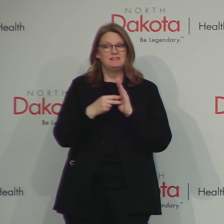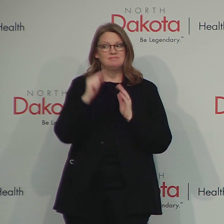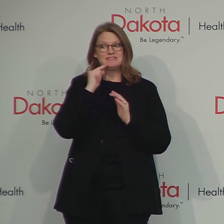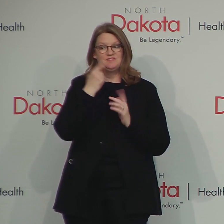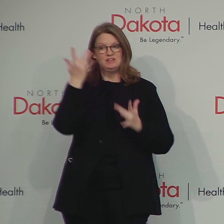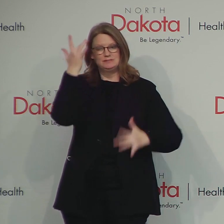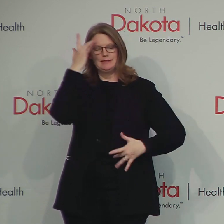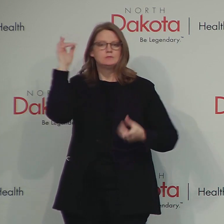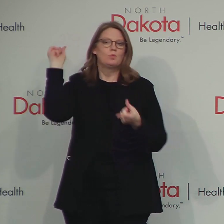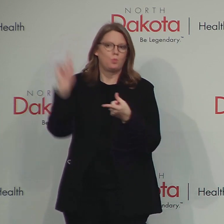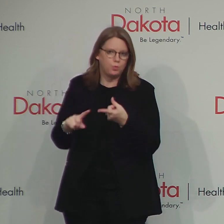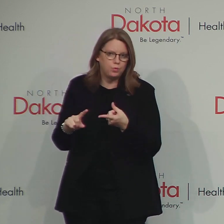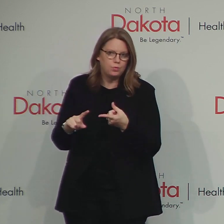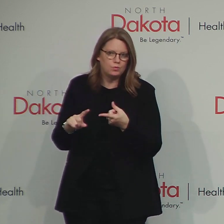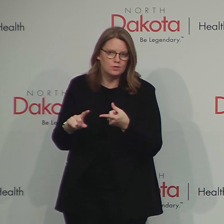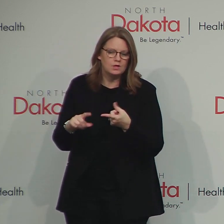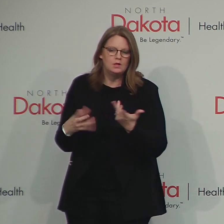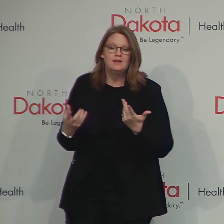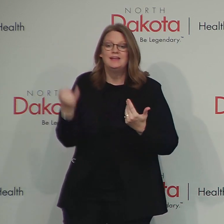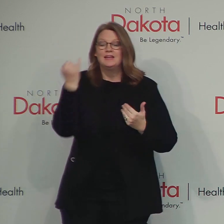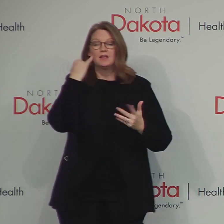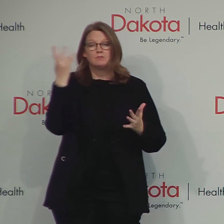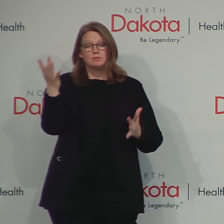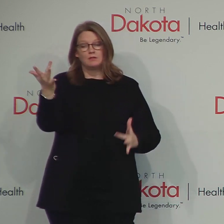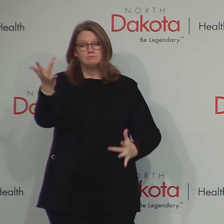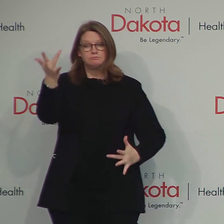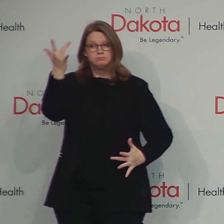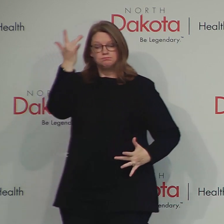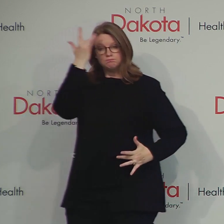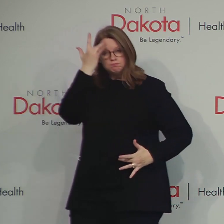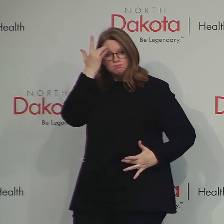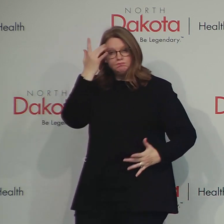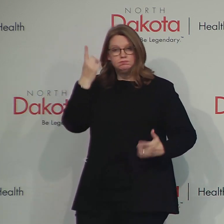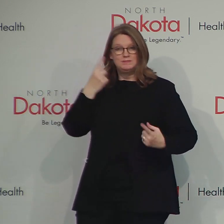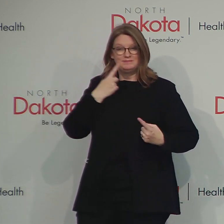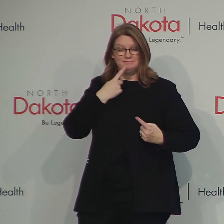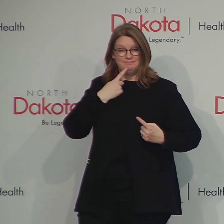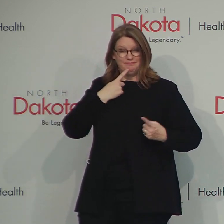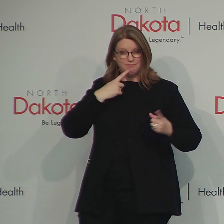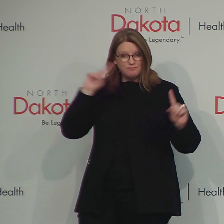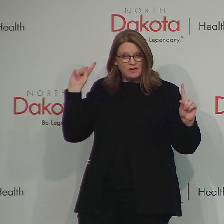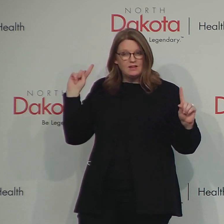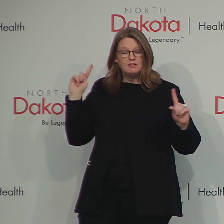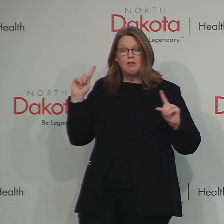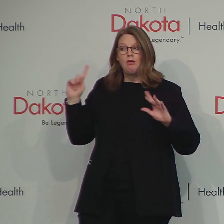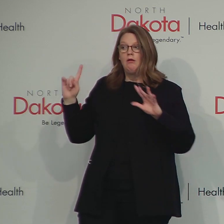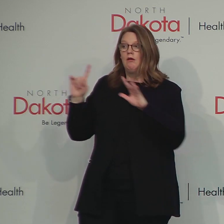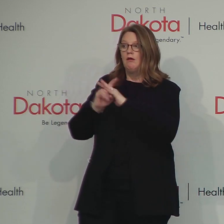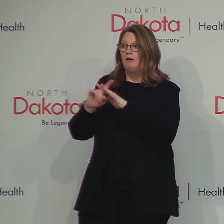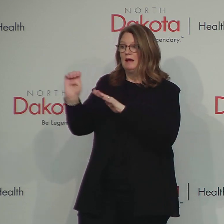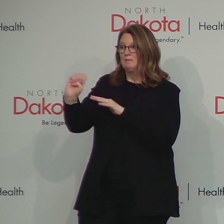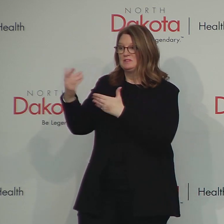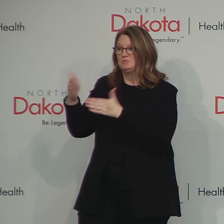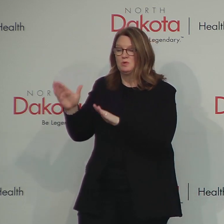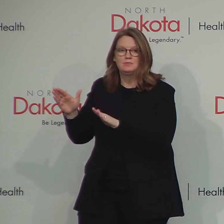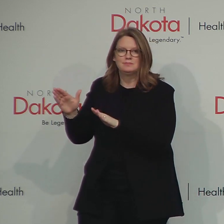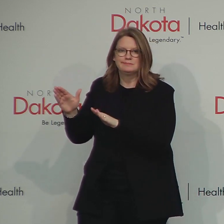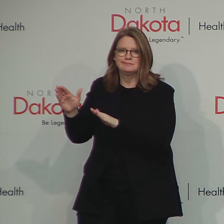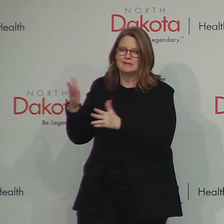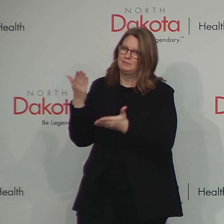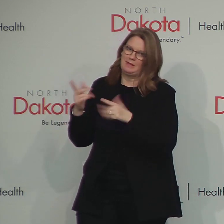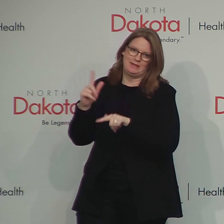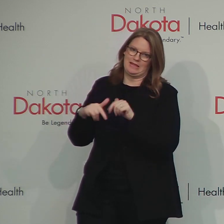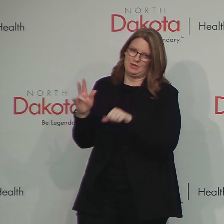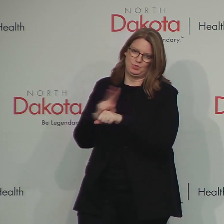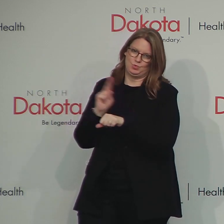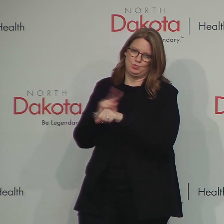means is if you're so sick that you're now finally and perhaps stubbornly going to the emergency room, you may no longer be a candidate.